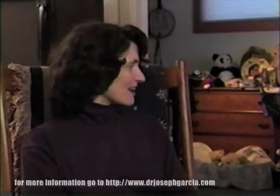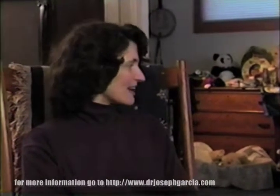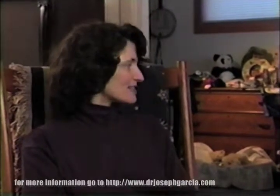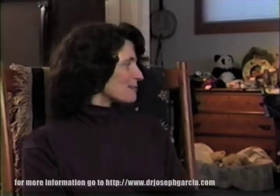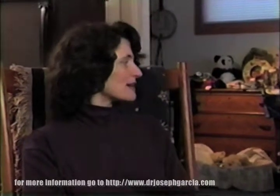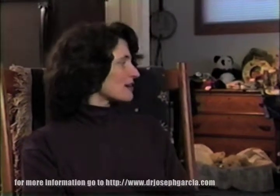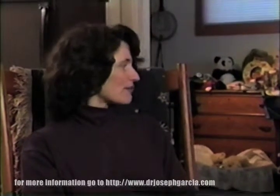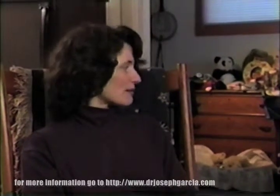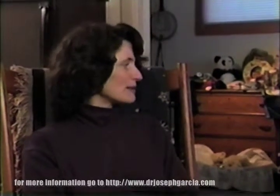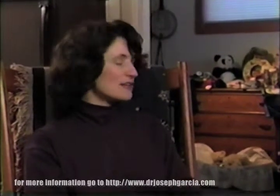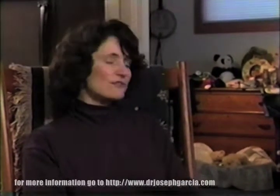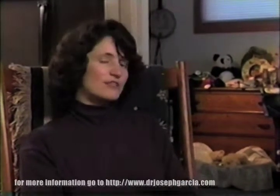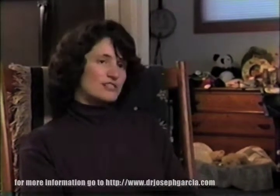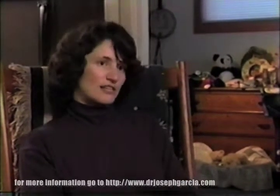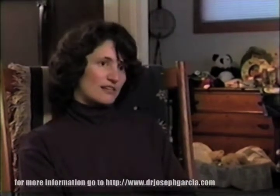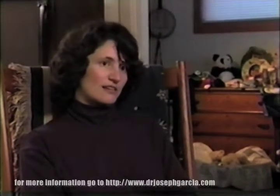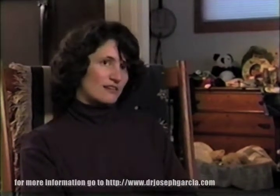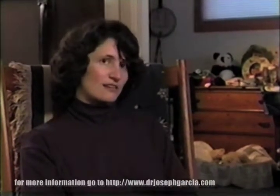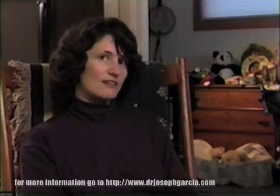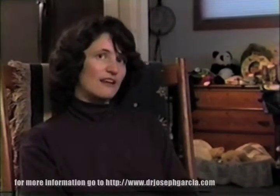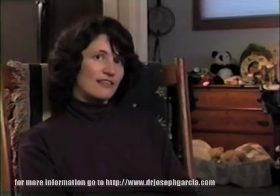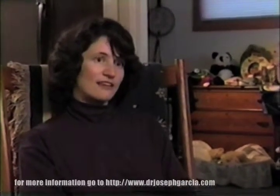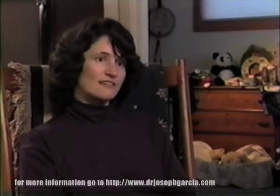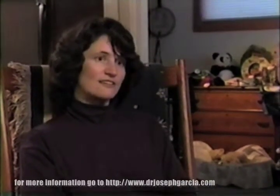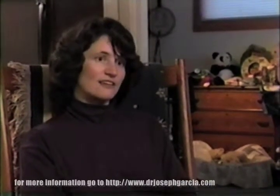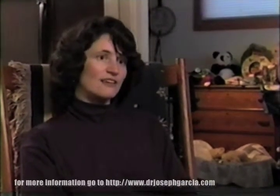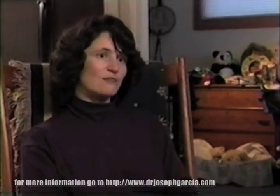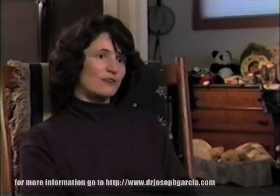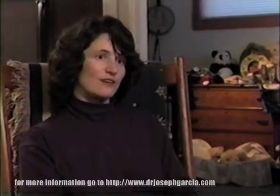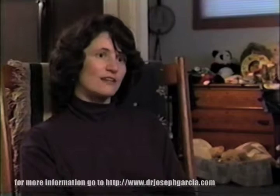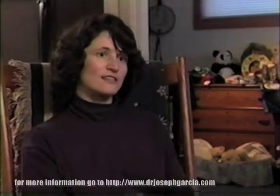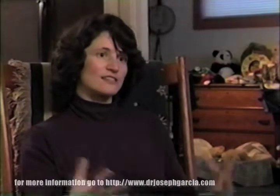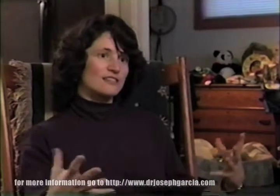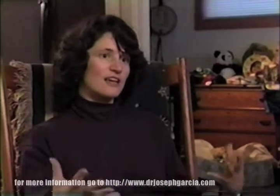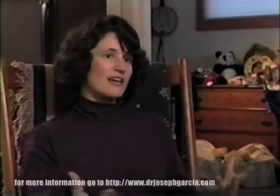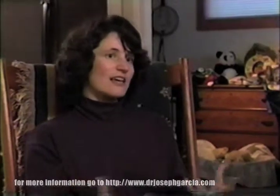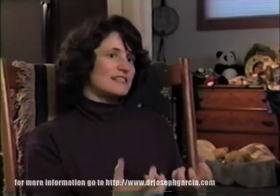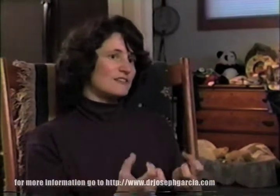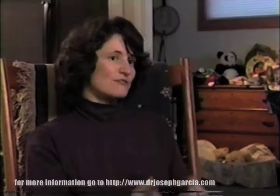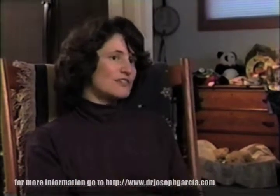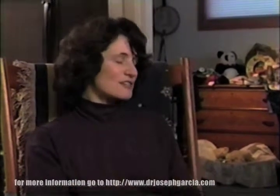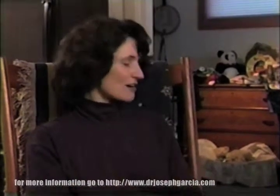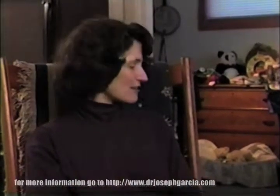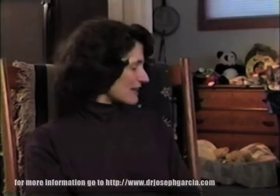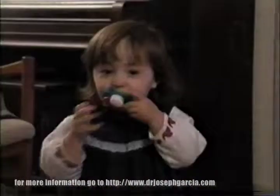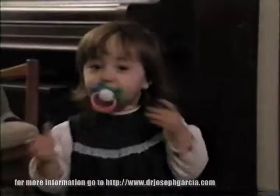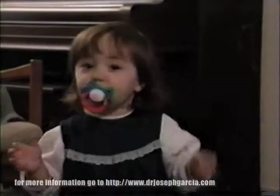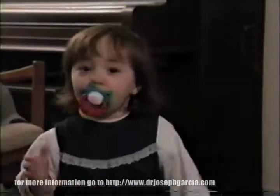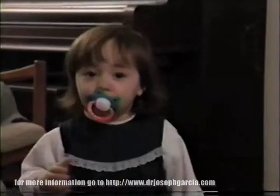It's been incredibly enriching, I think is the key word. It's enriched our relationship, it's